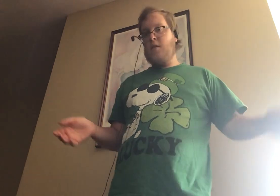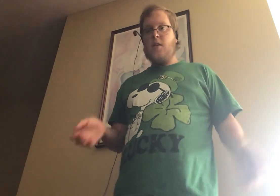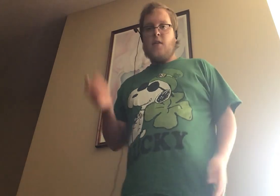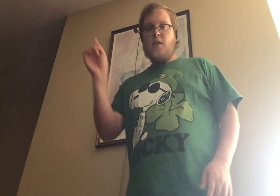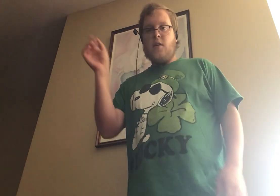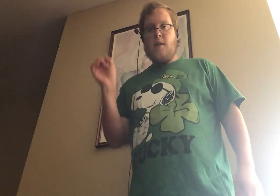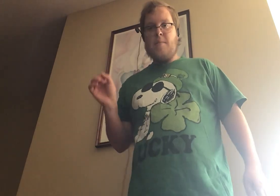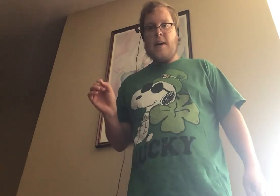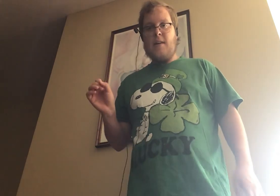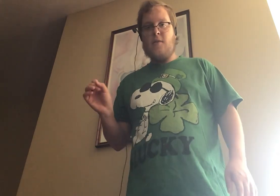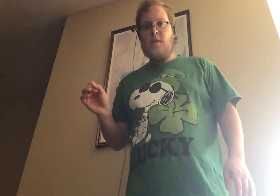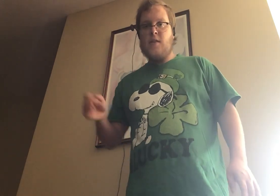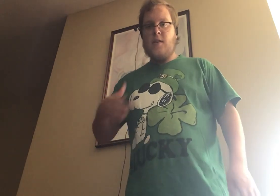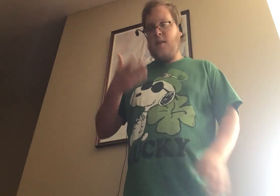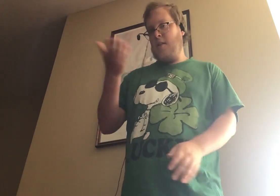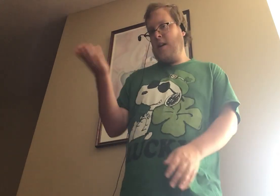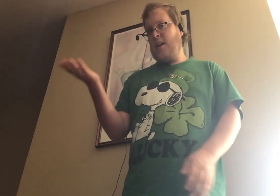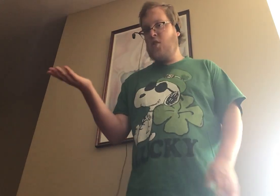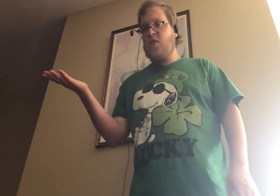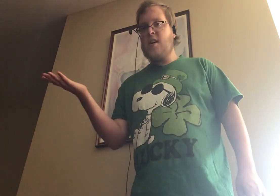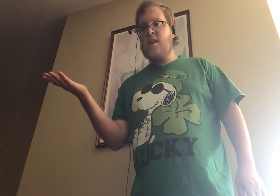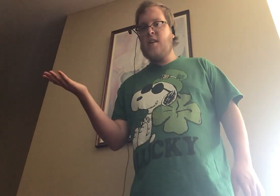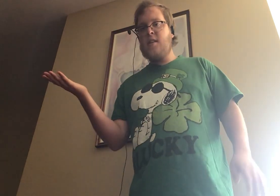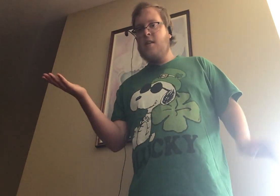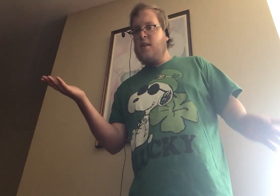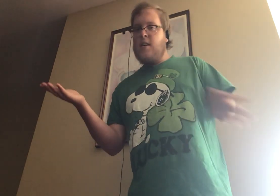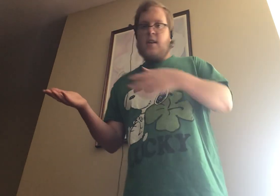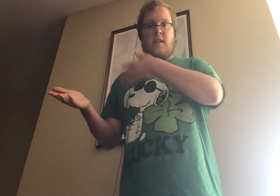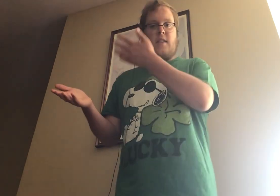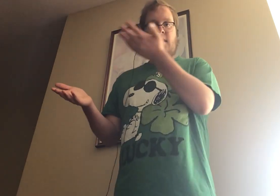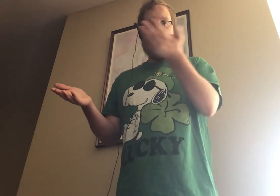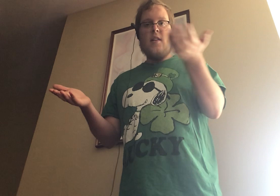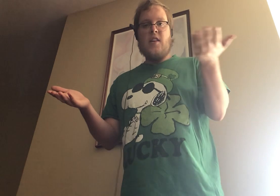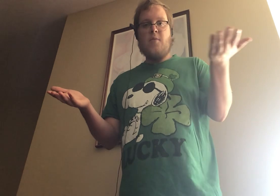It's all about connection and acknowledgement